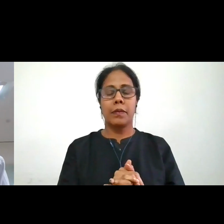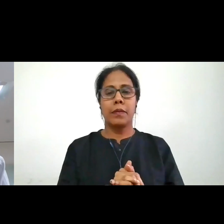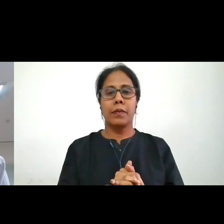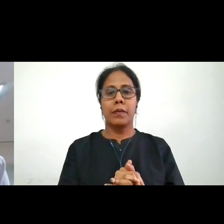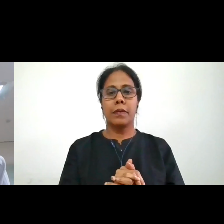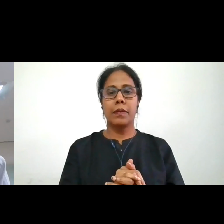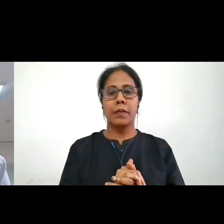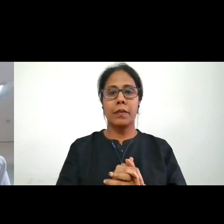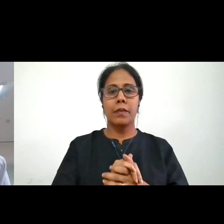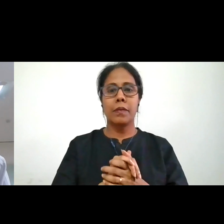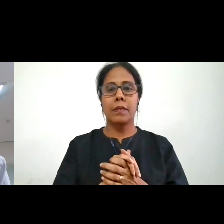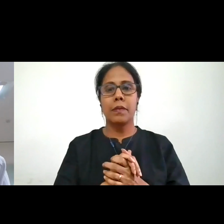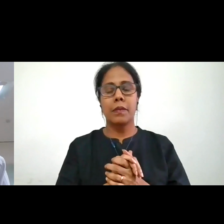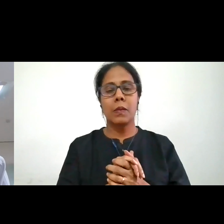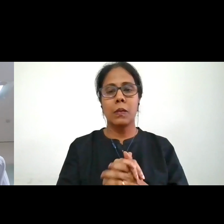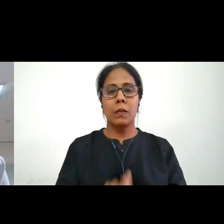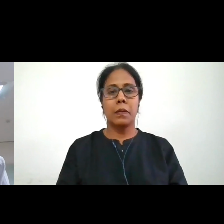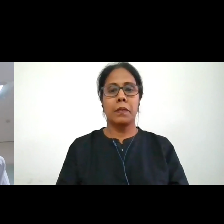Yes.